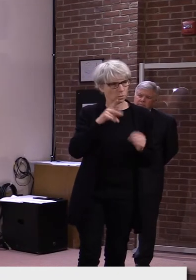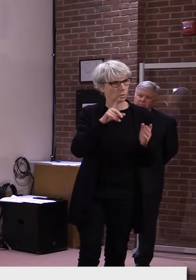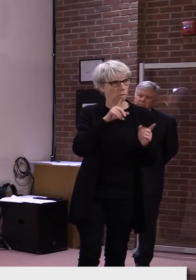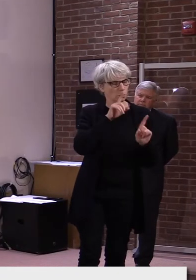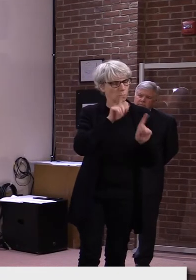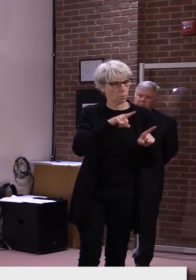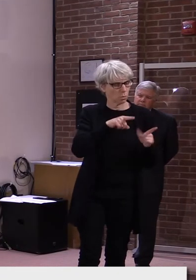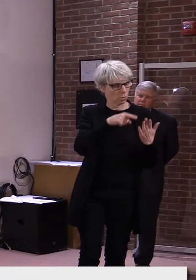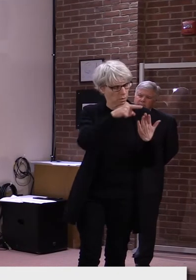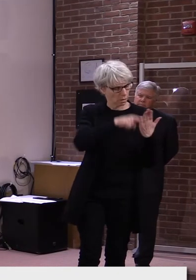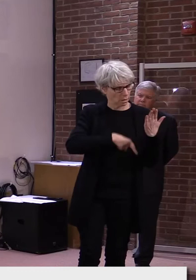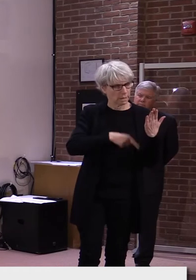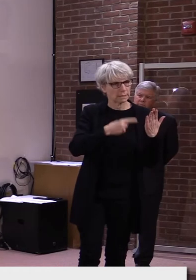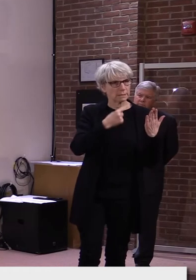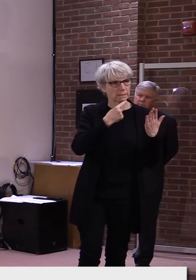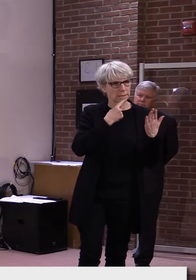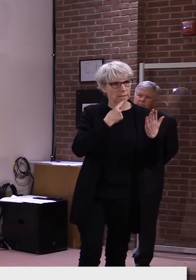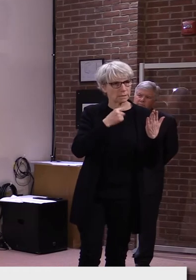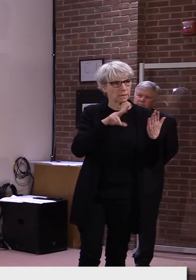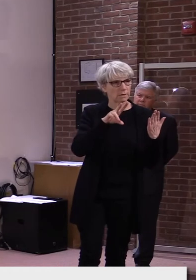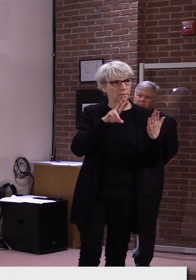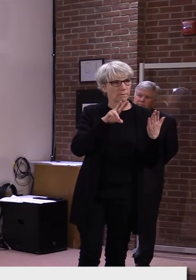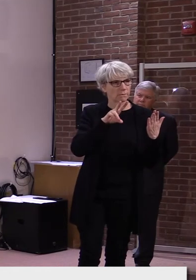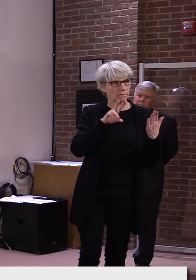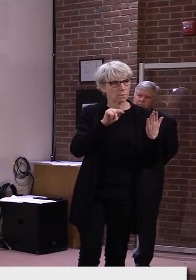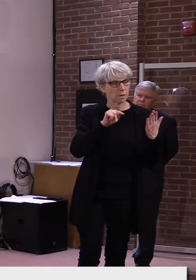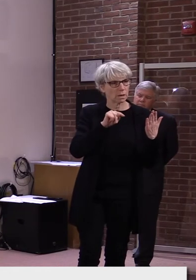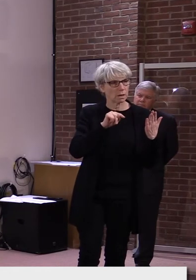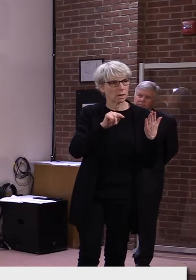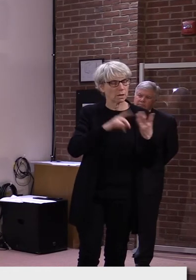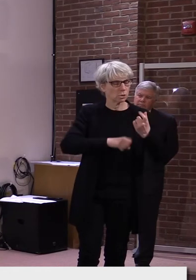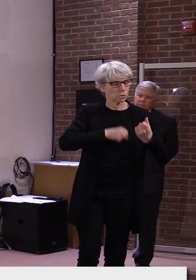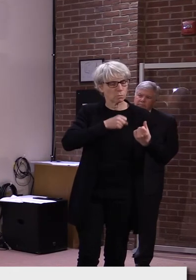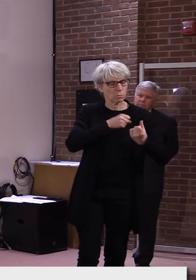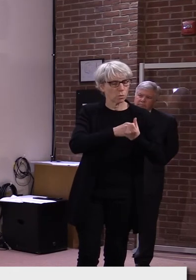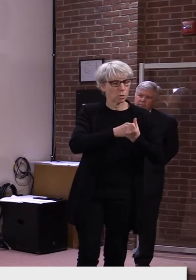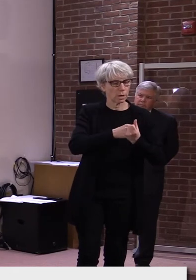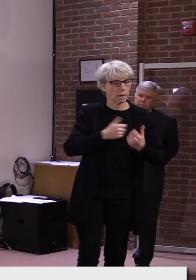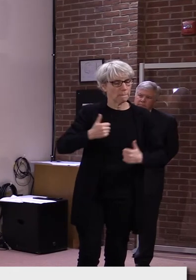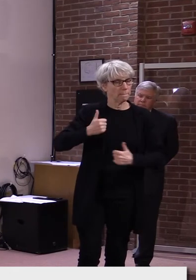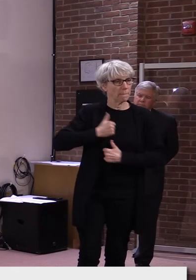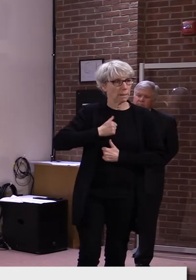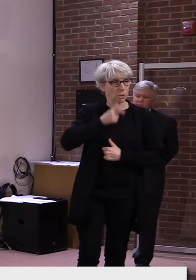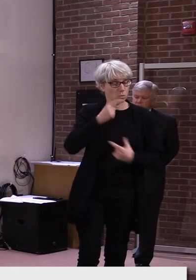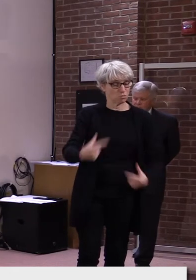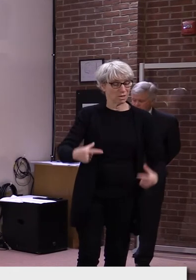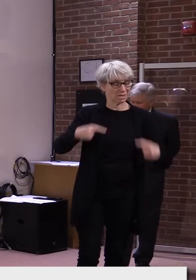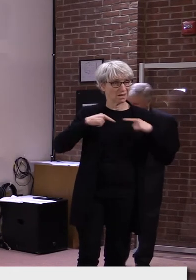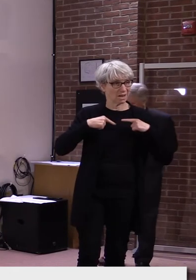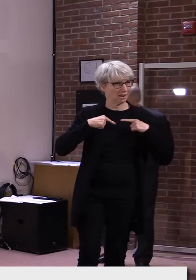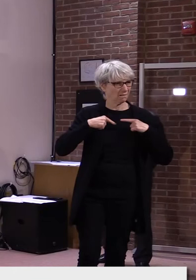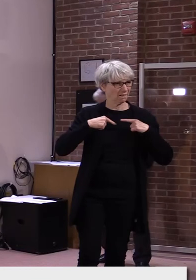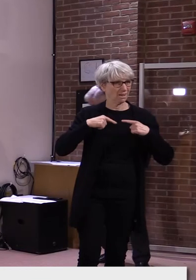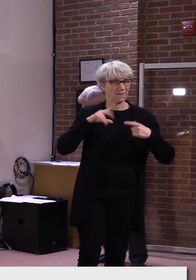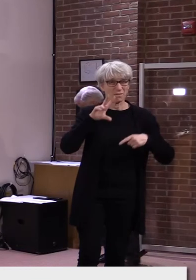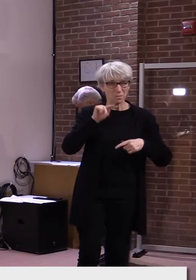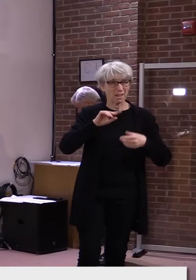remains next to last in the country in terms of supporting military retirees. And I was